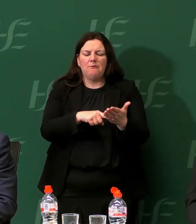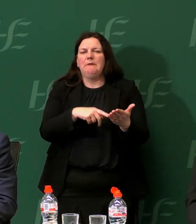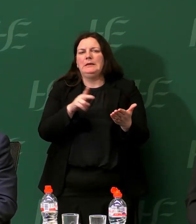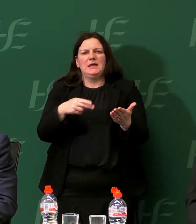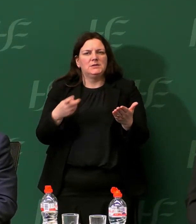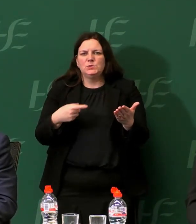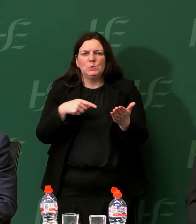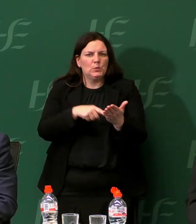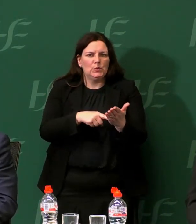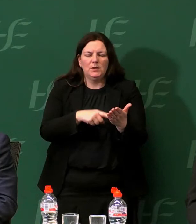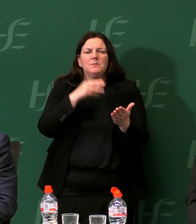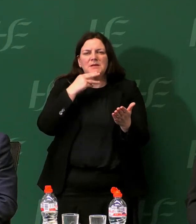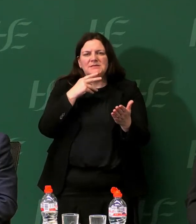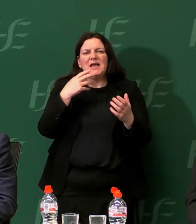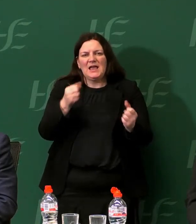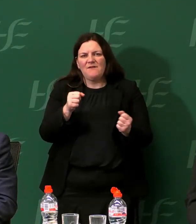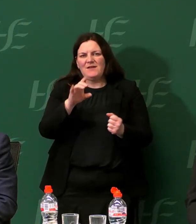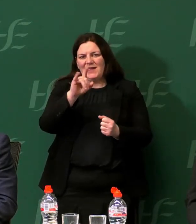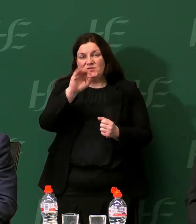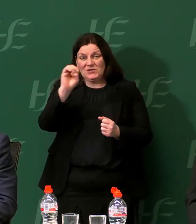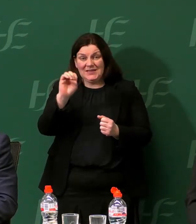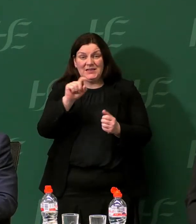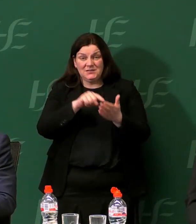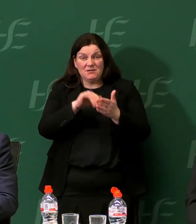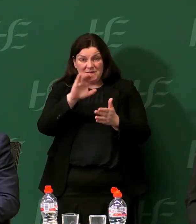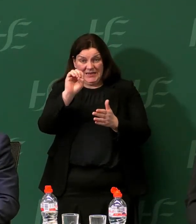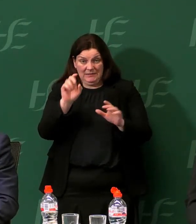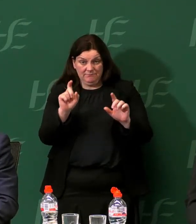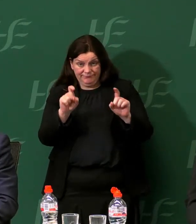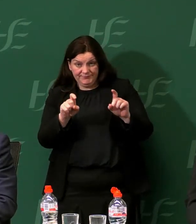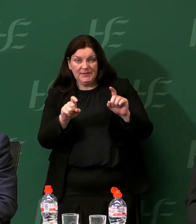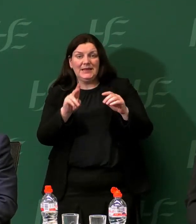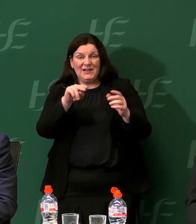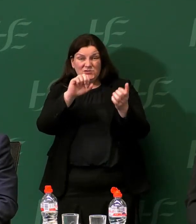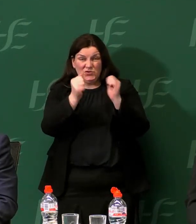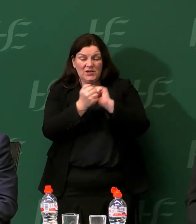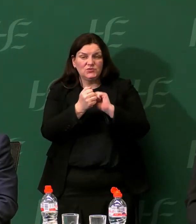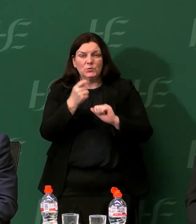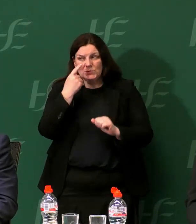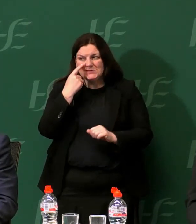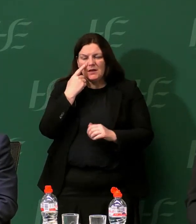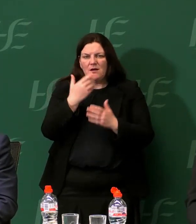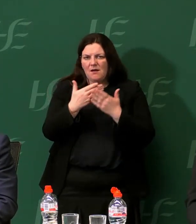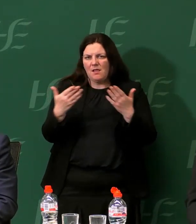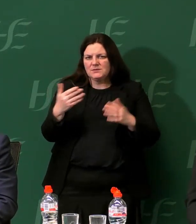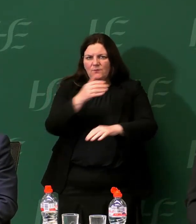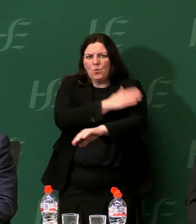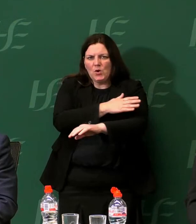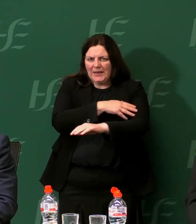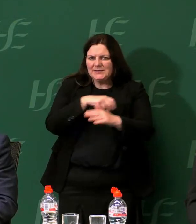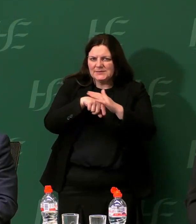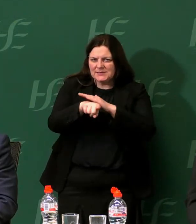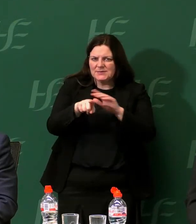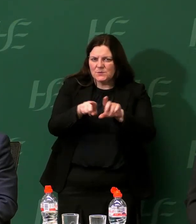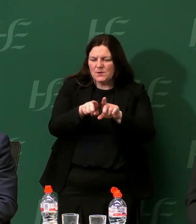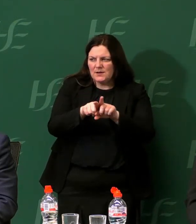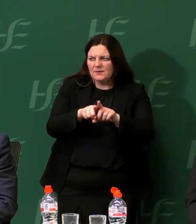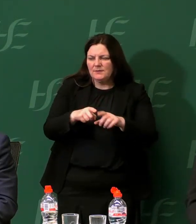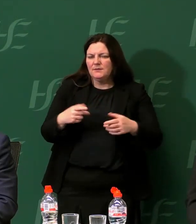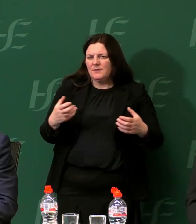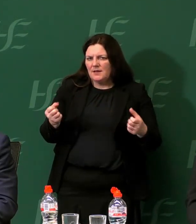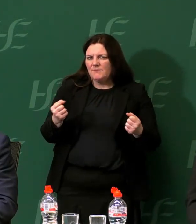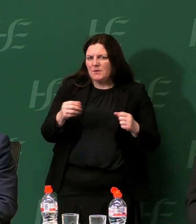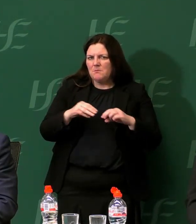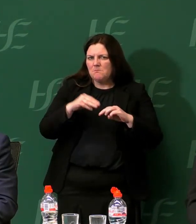site, hsc.ie. But ultimately we've seen, and as you've seen from the walk-ins, strong presentations from walk-ins, but ultimately